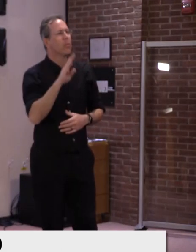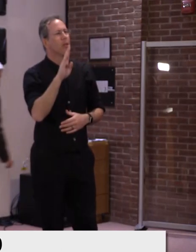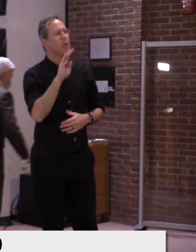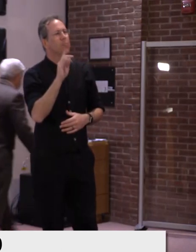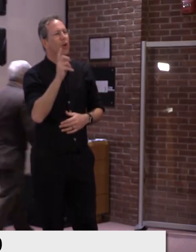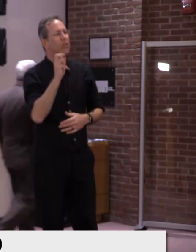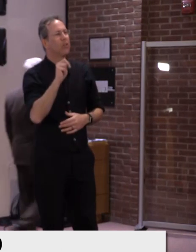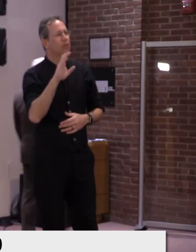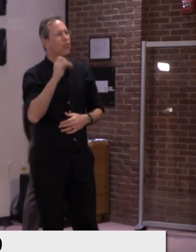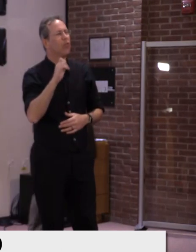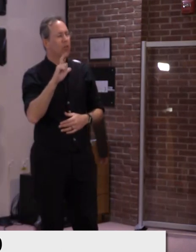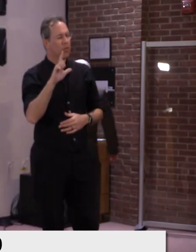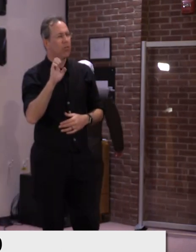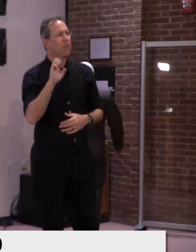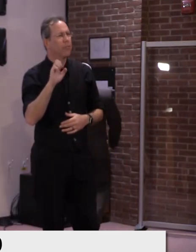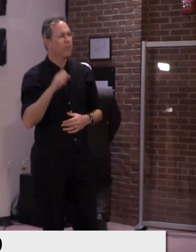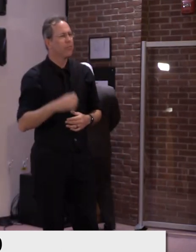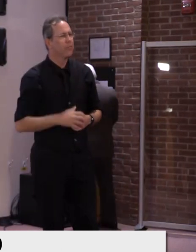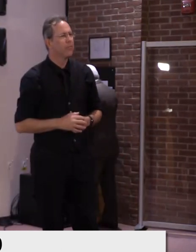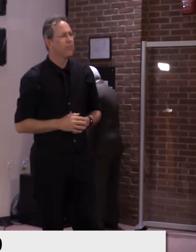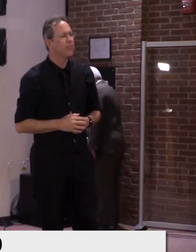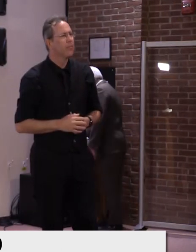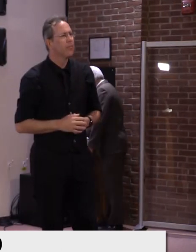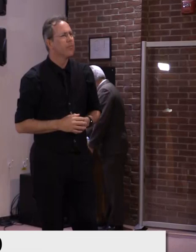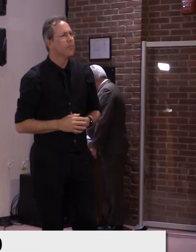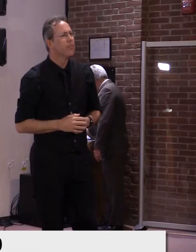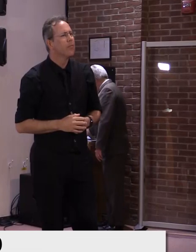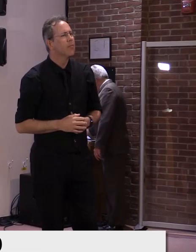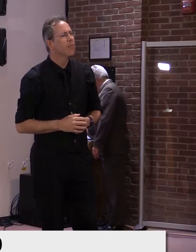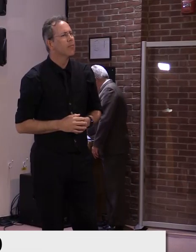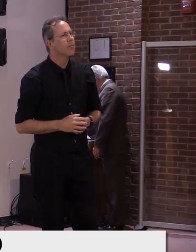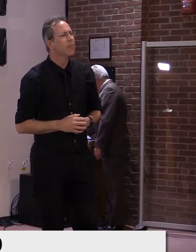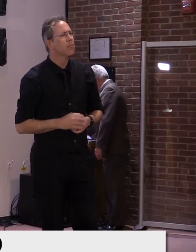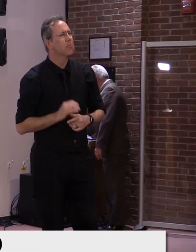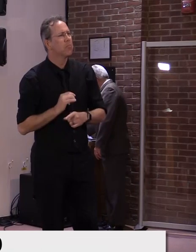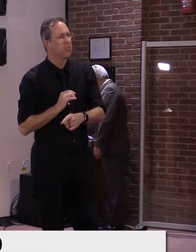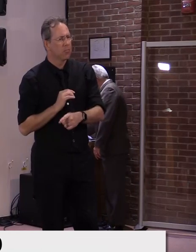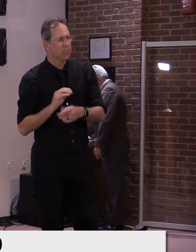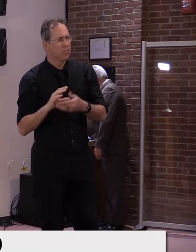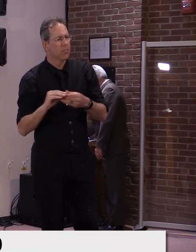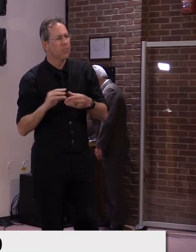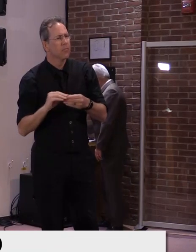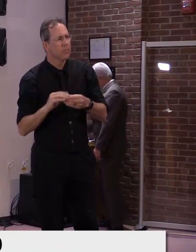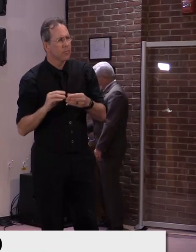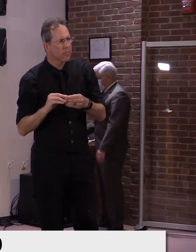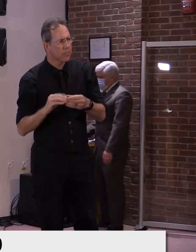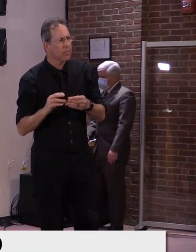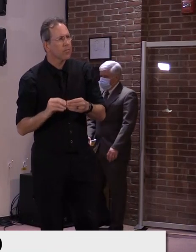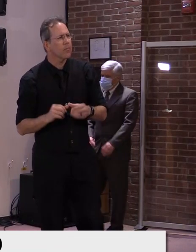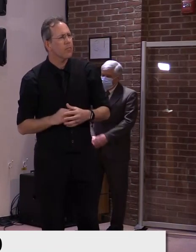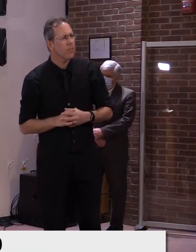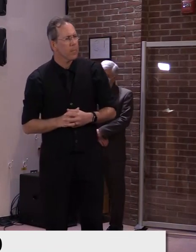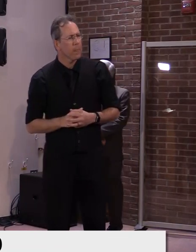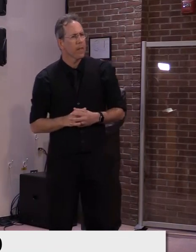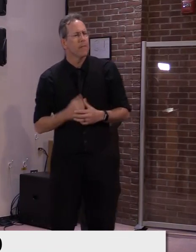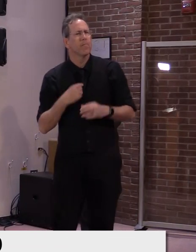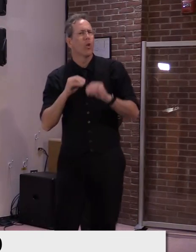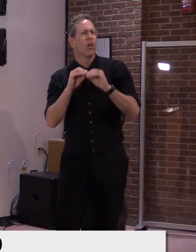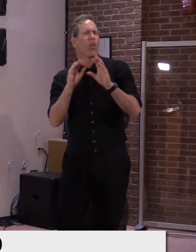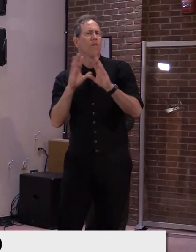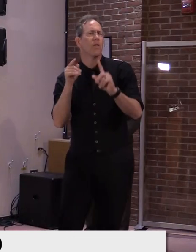Hello. I have one question that's a bit of a clarification for an earlier